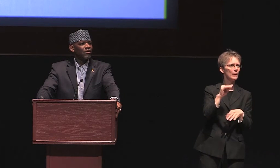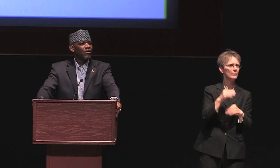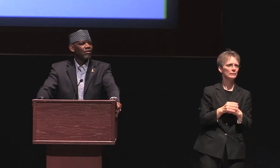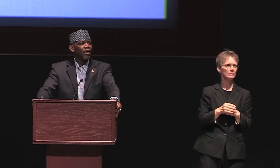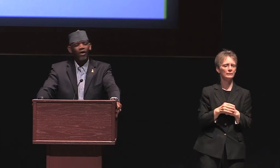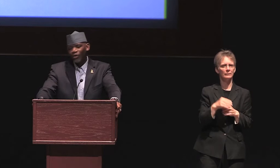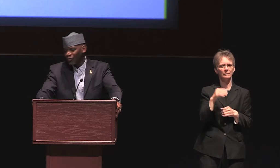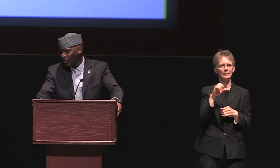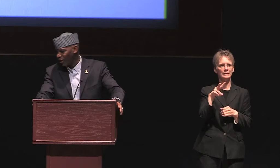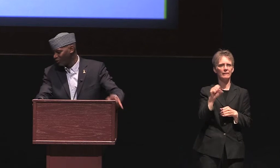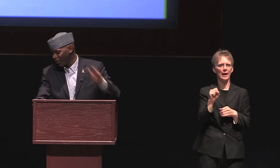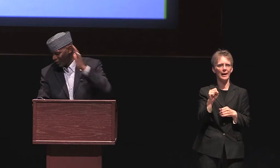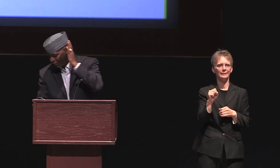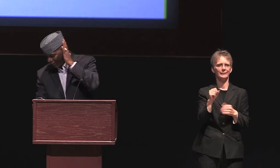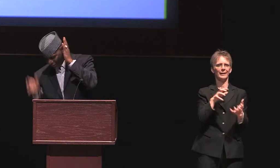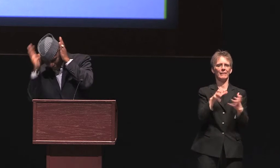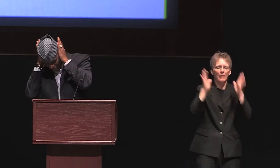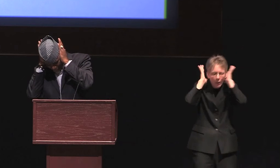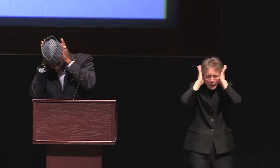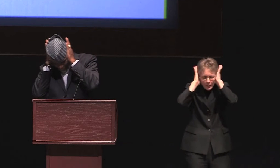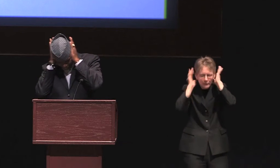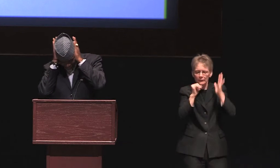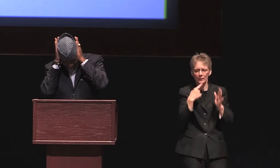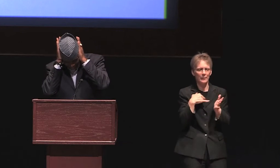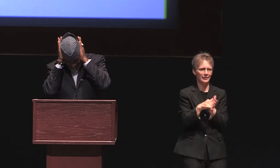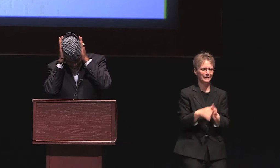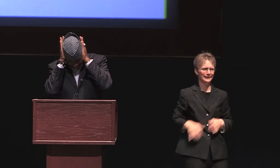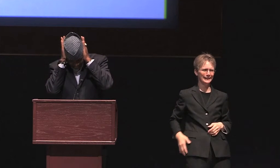CVS, Walgreens. Oh, oh no! Please don't say.